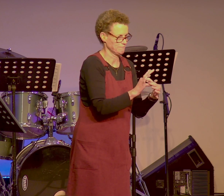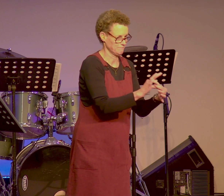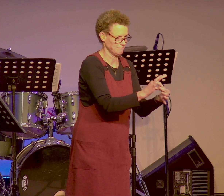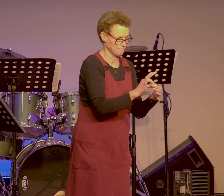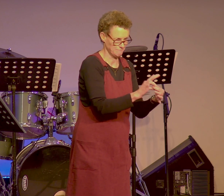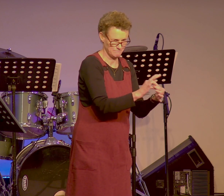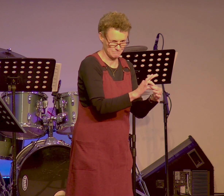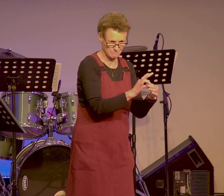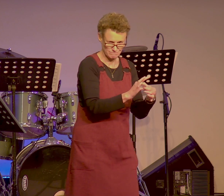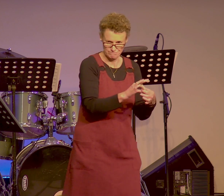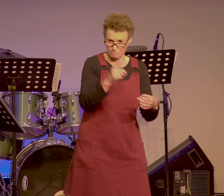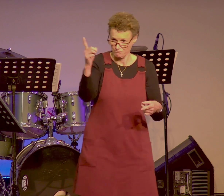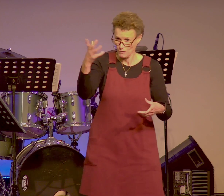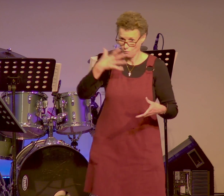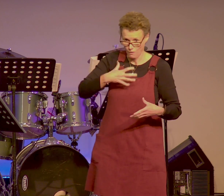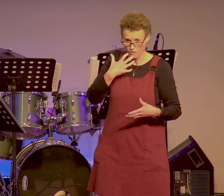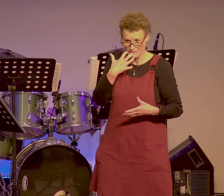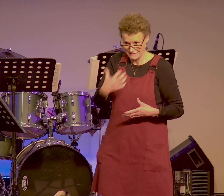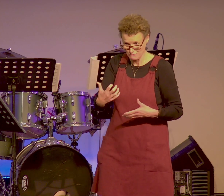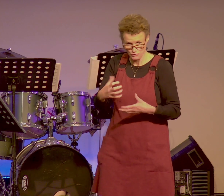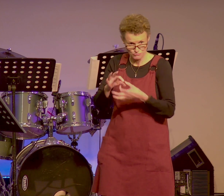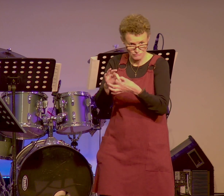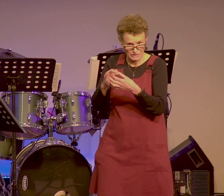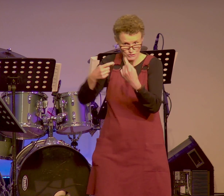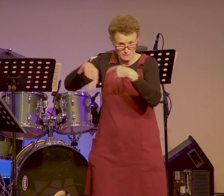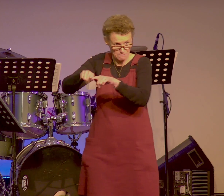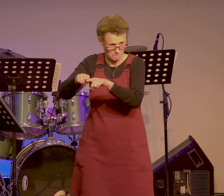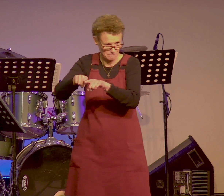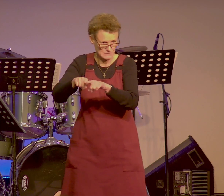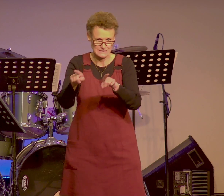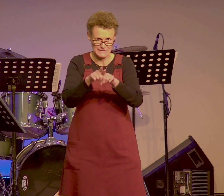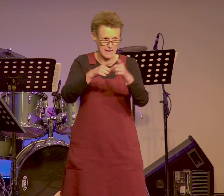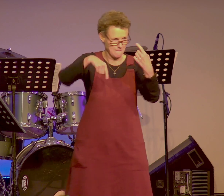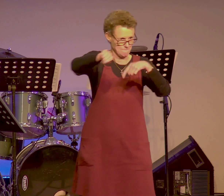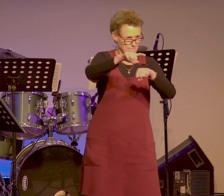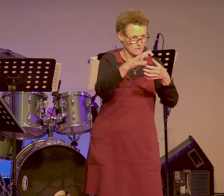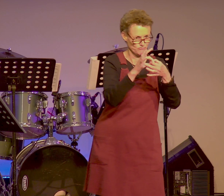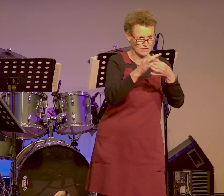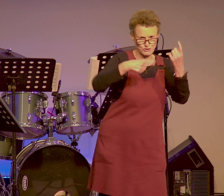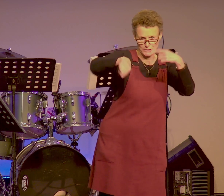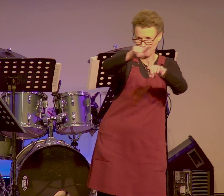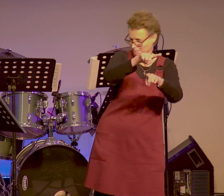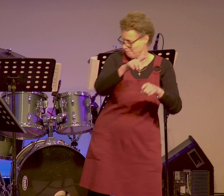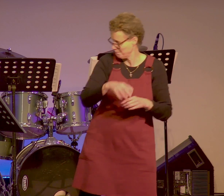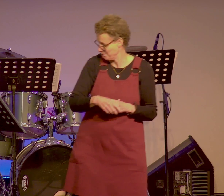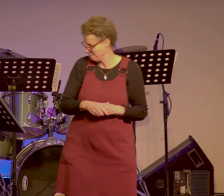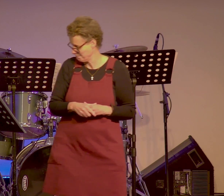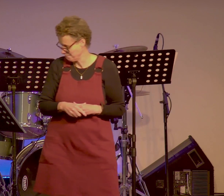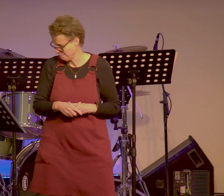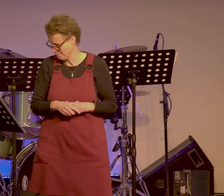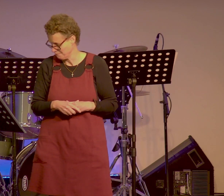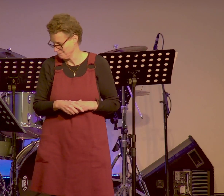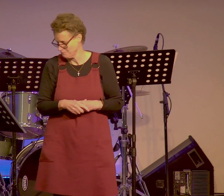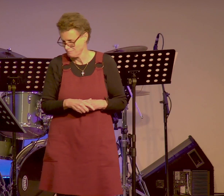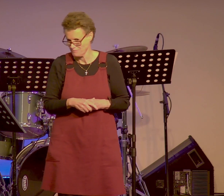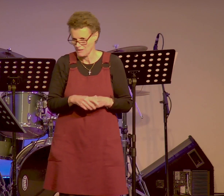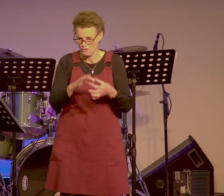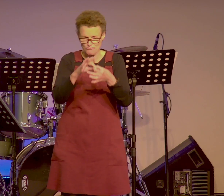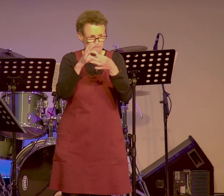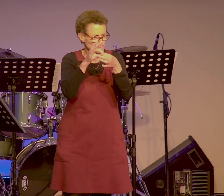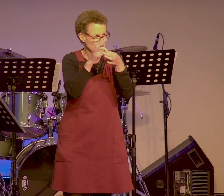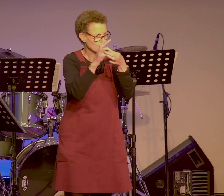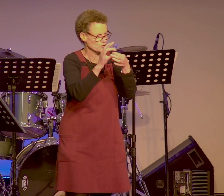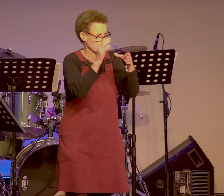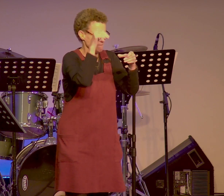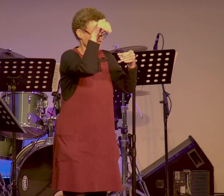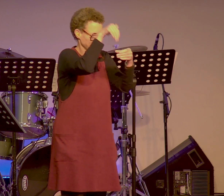Because he wants to have a relationship with them. He wanted the Hebrews to have a relationship with him, and he wants us